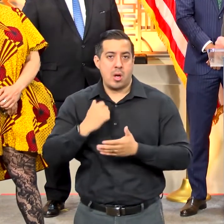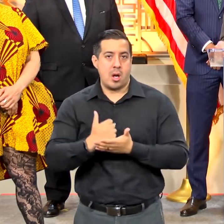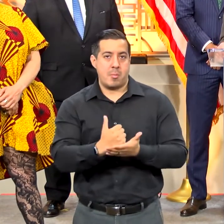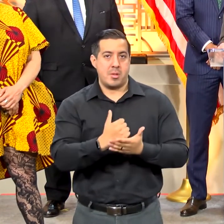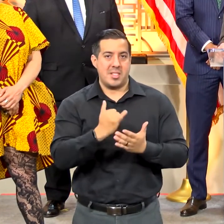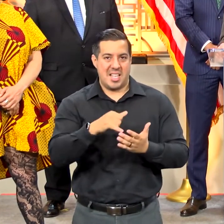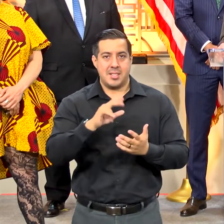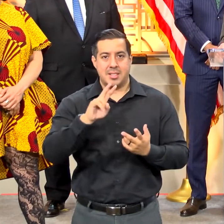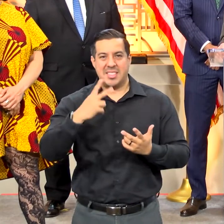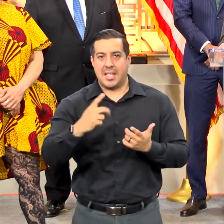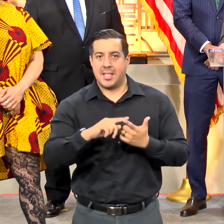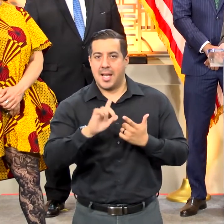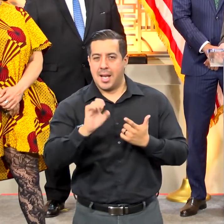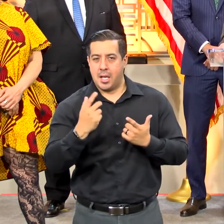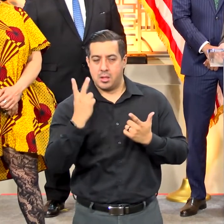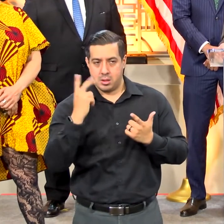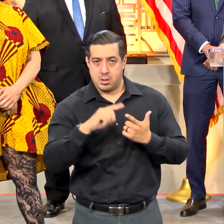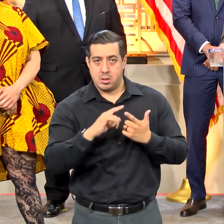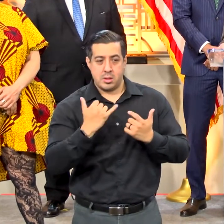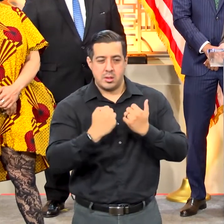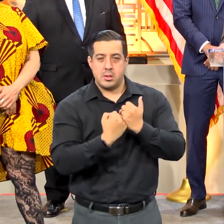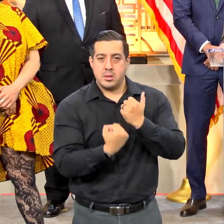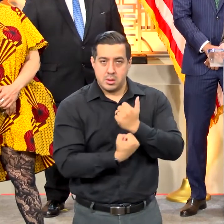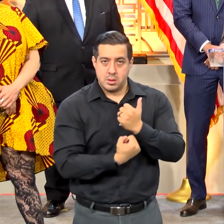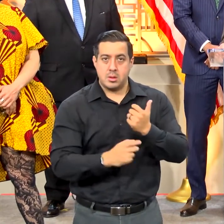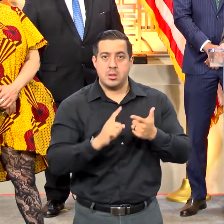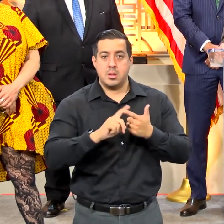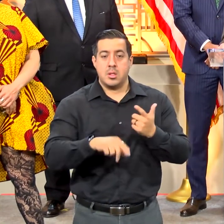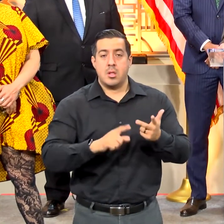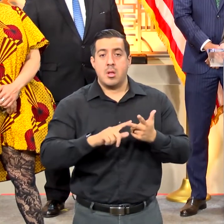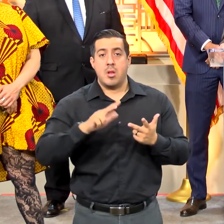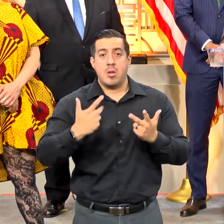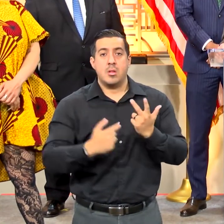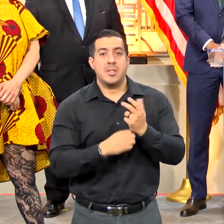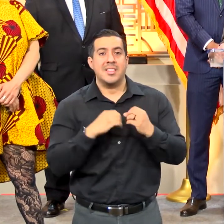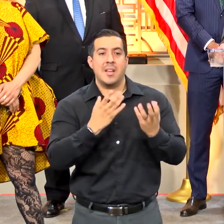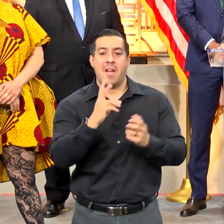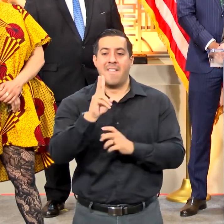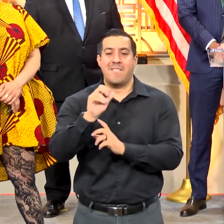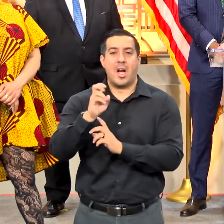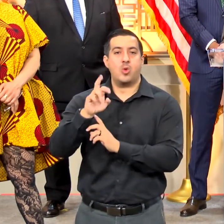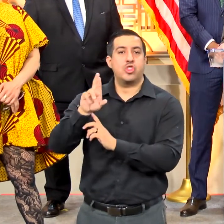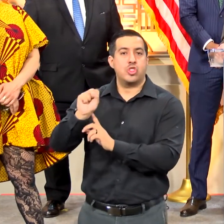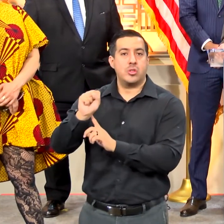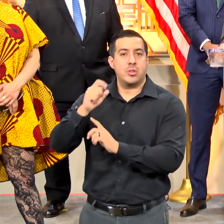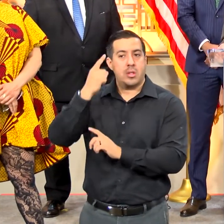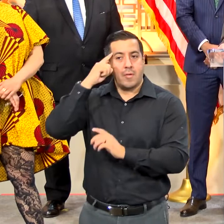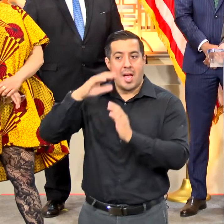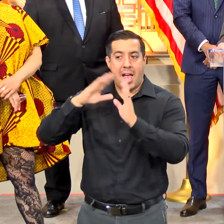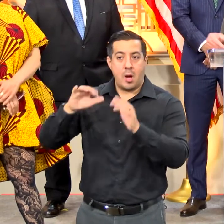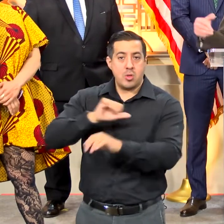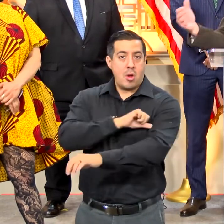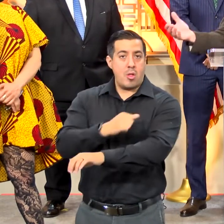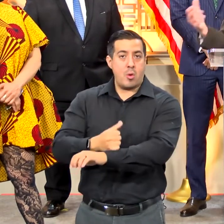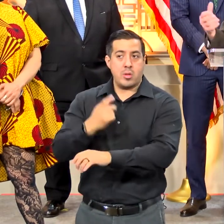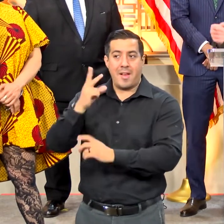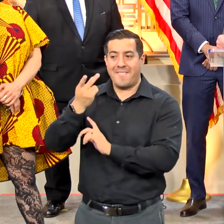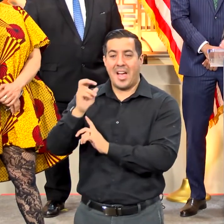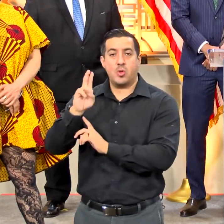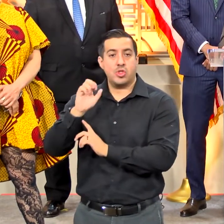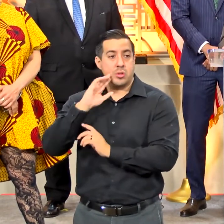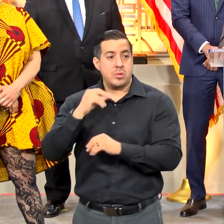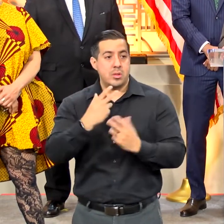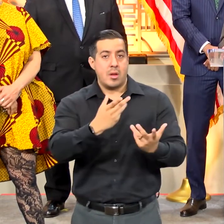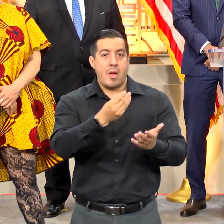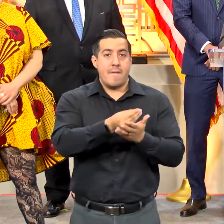second leg. The third leg is vouchers and funding. Again, vouchers, thankful to the housing authorities for those vouchers, funding and